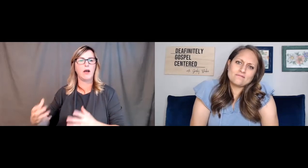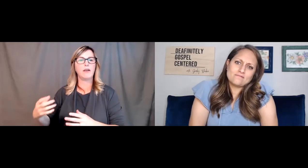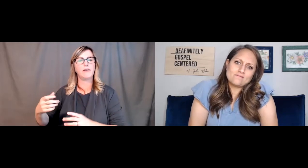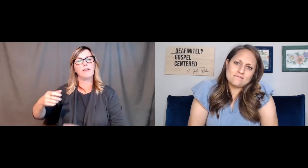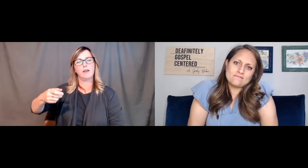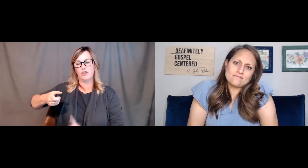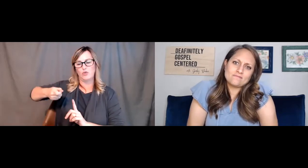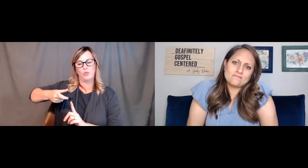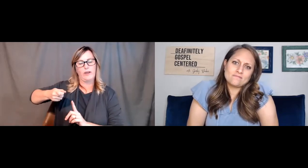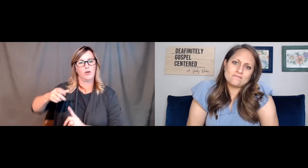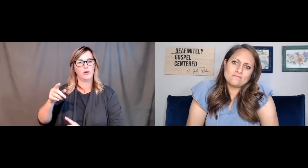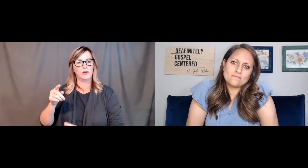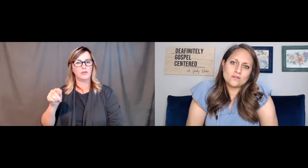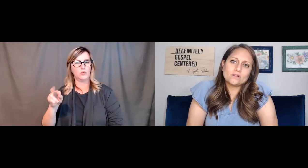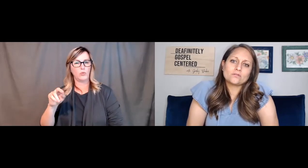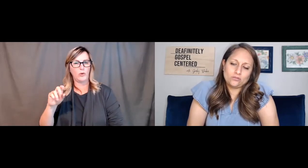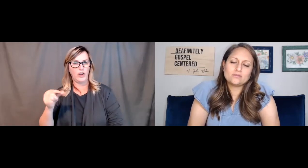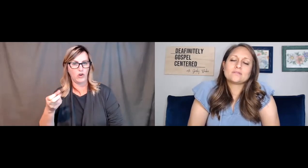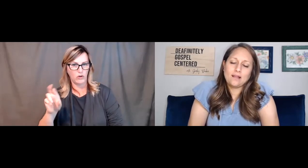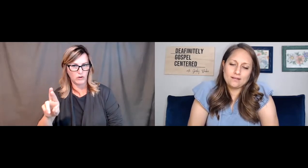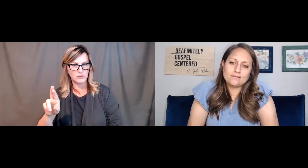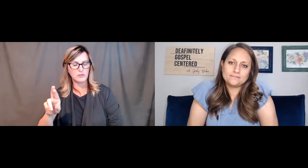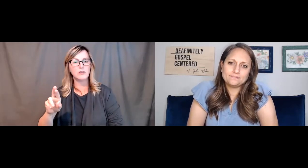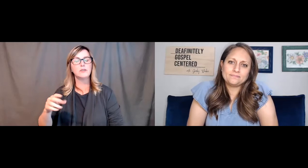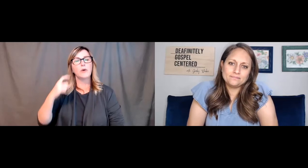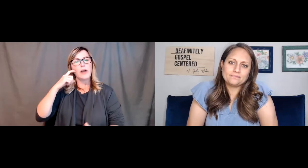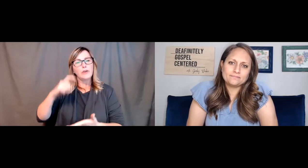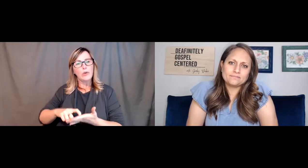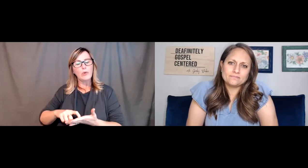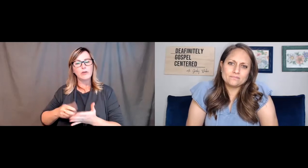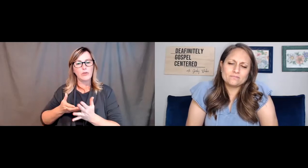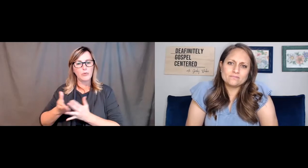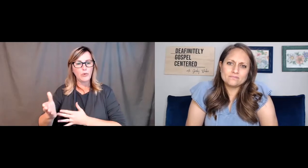was abused growing up. And I was experiencing a lot of triggers.